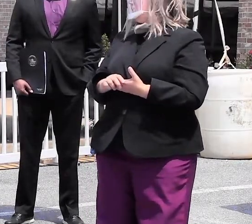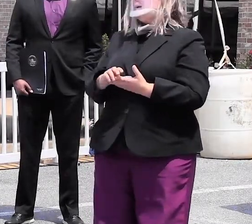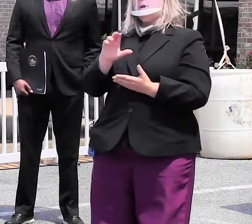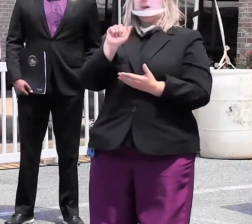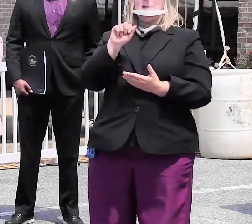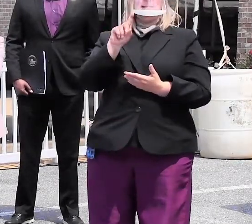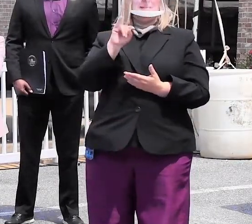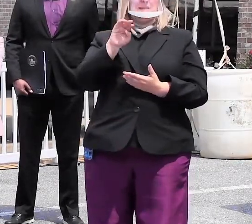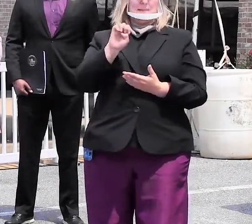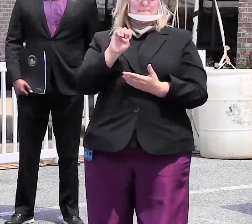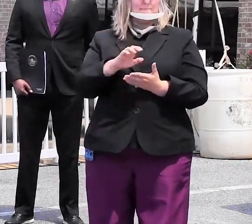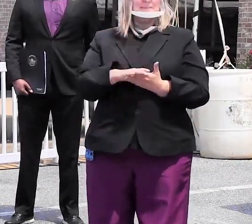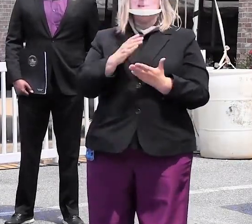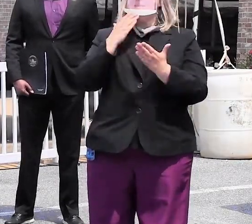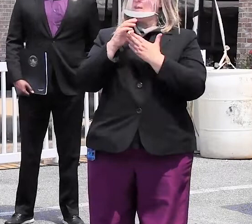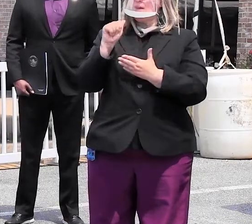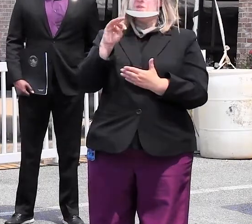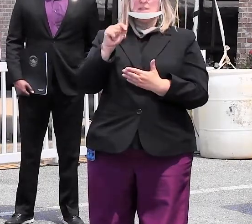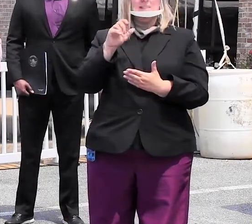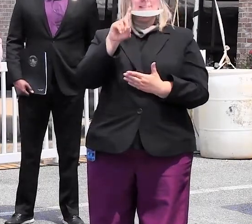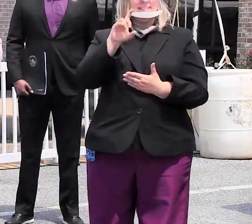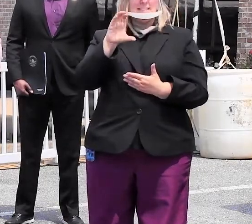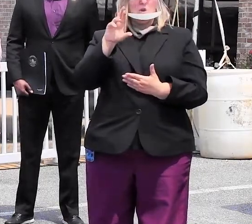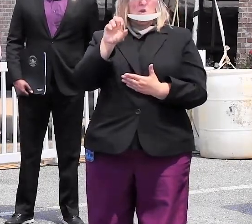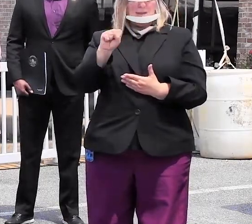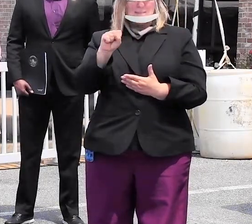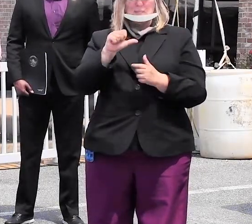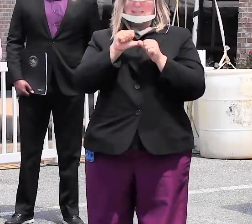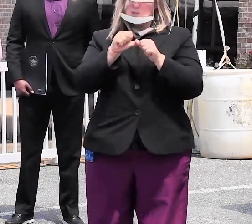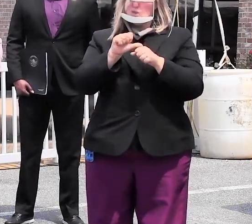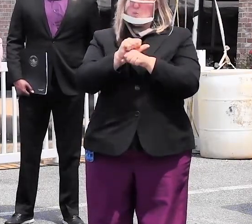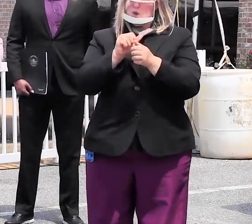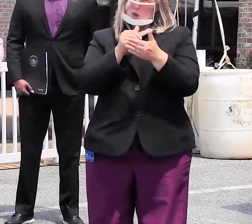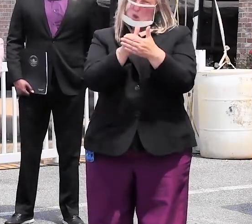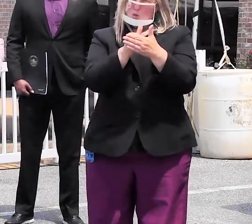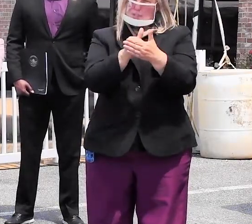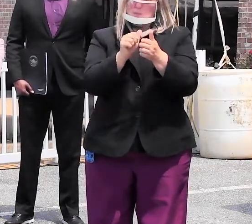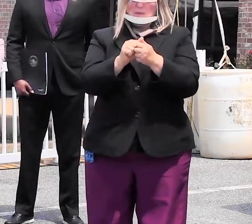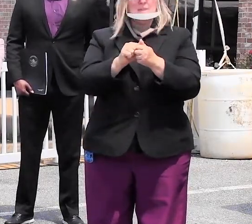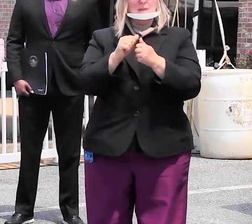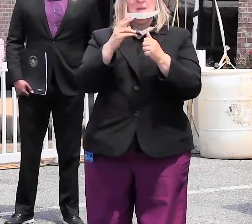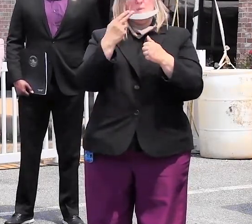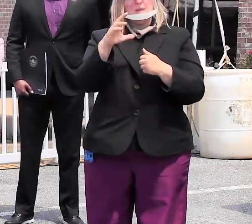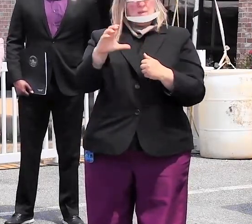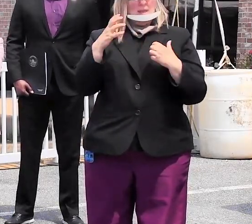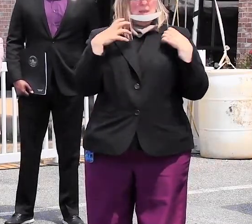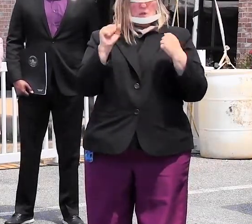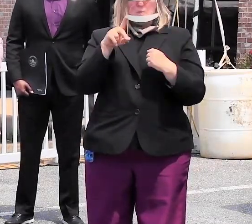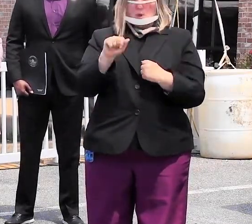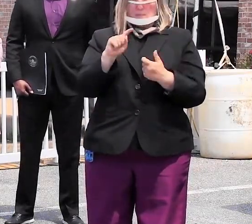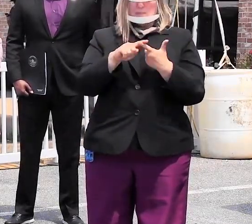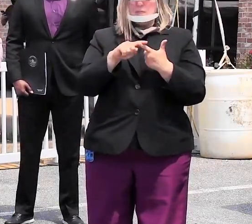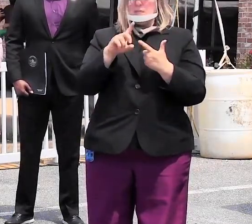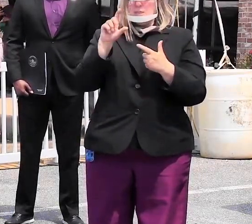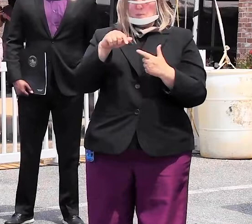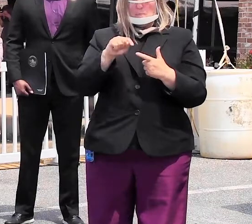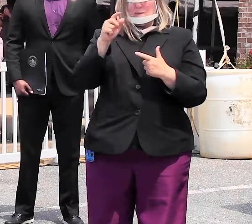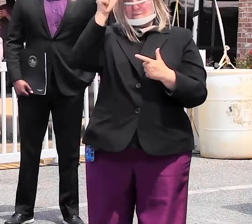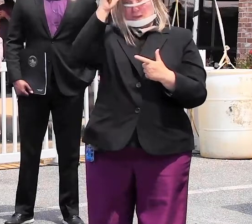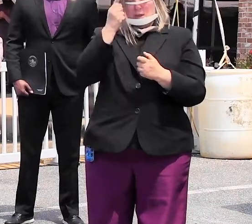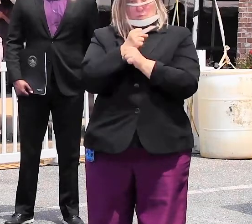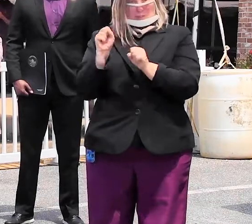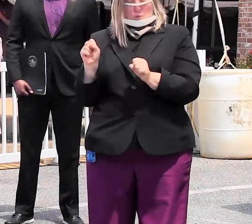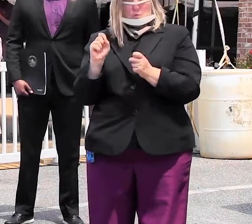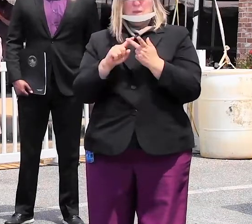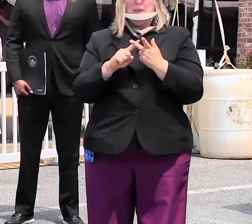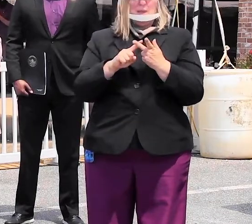thank you, Angela. DCRS continues to work closely with the Howard County Health Department, the Department of Fire and Rescue,